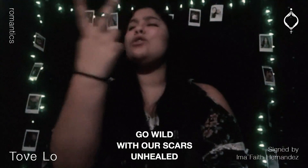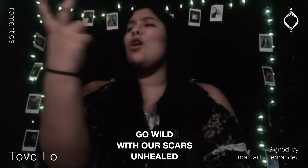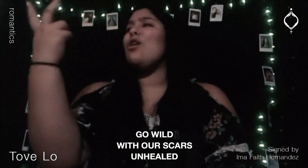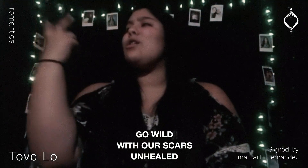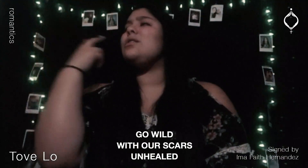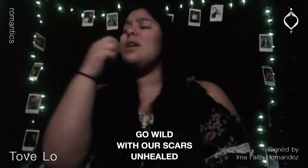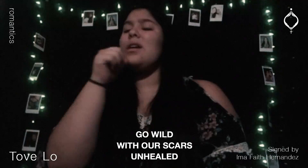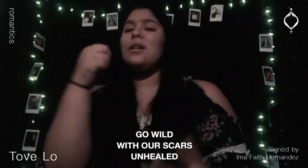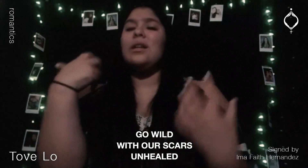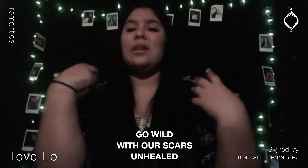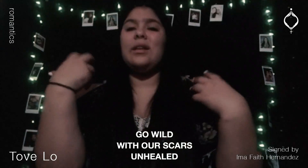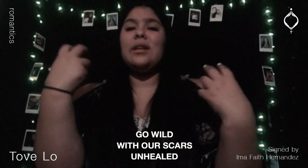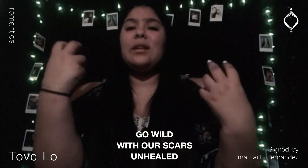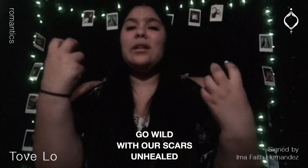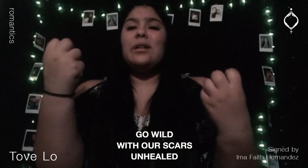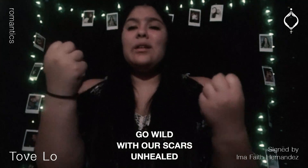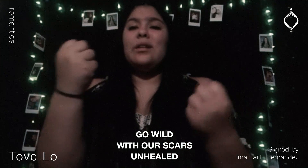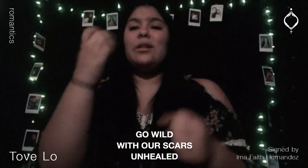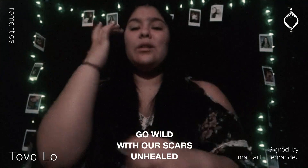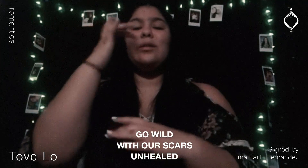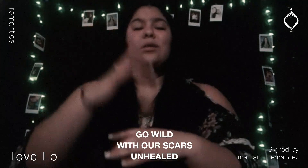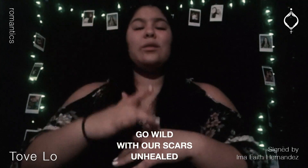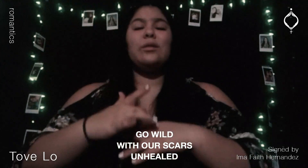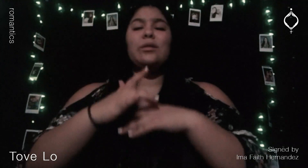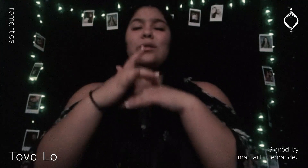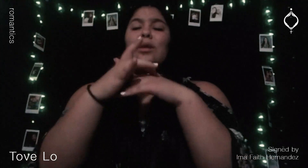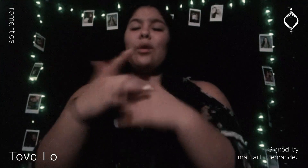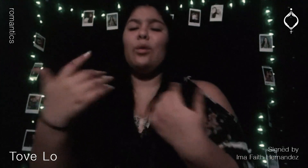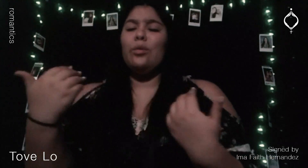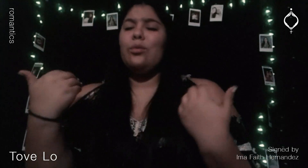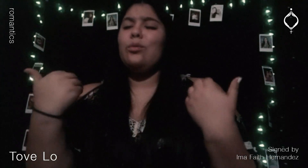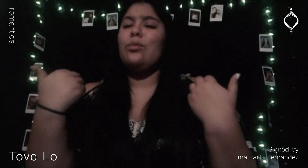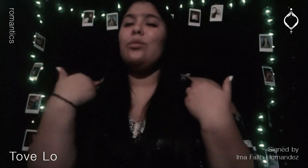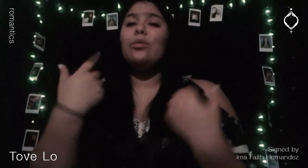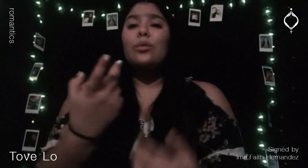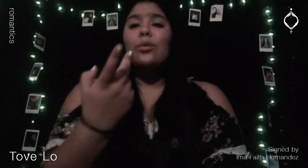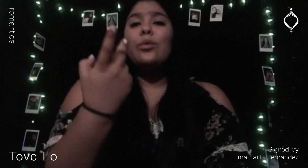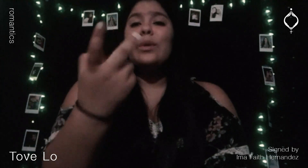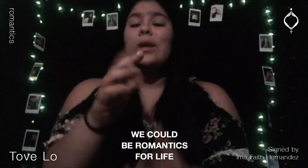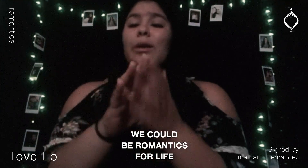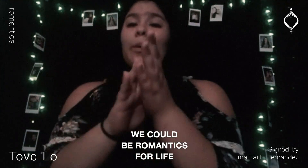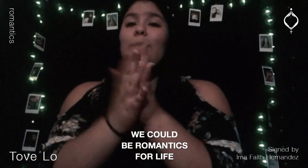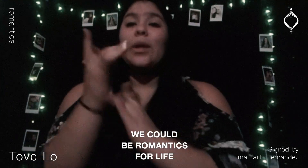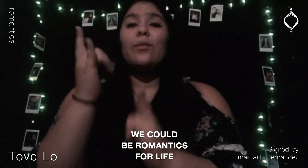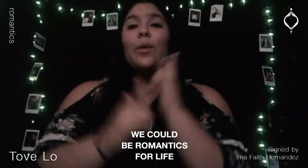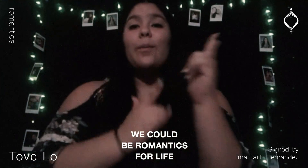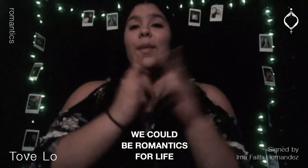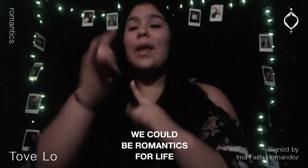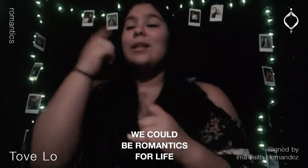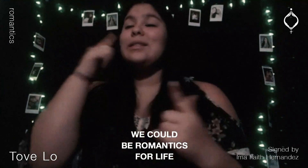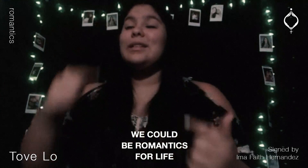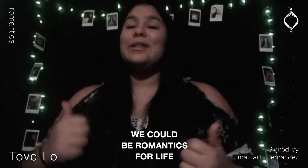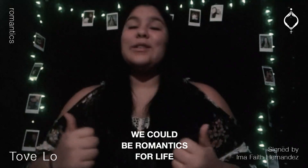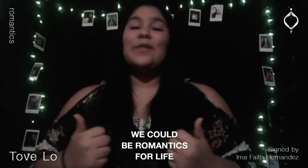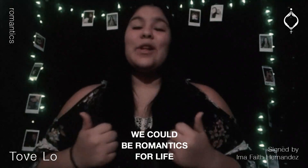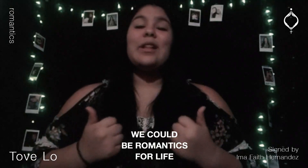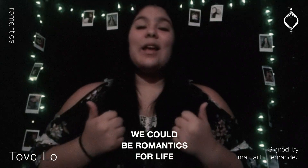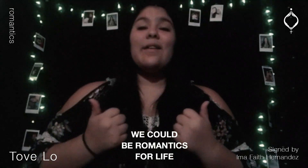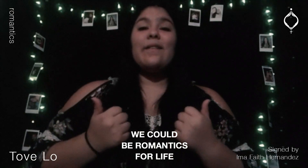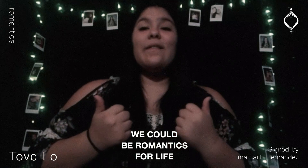scars on you We could be romantics for life,